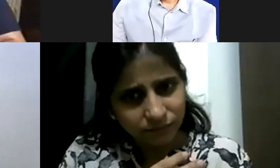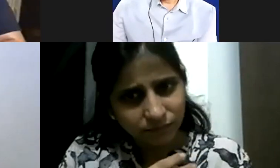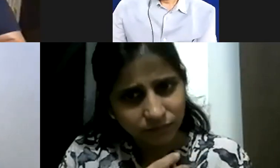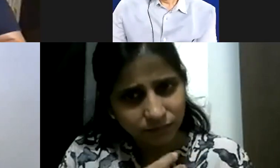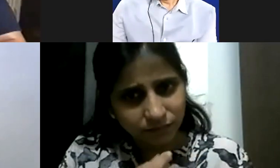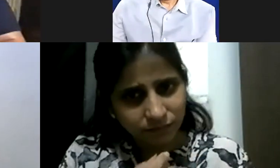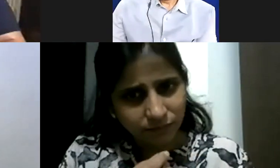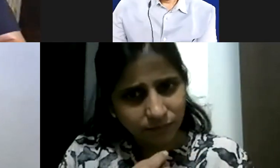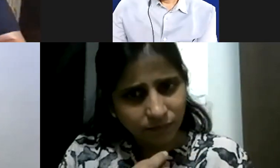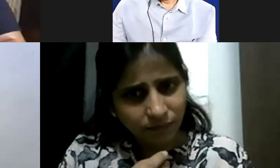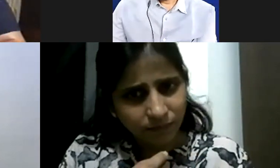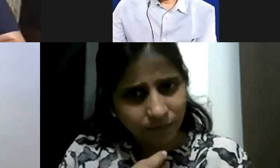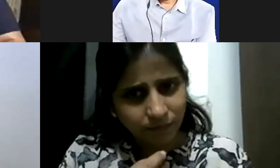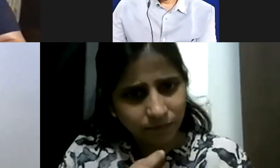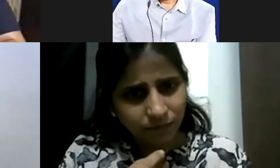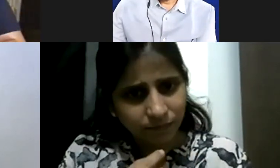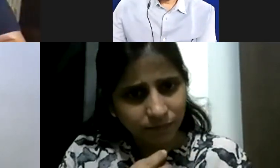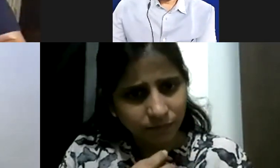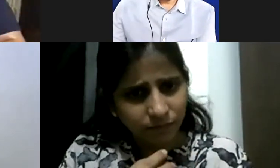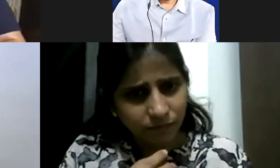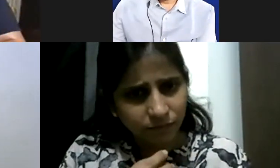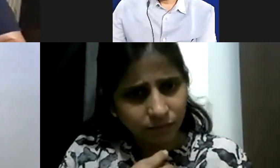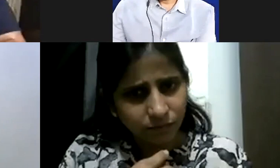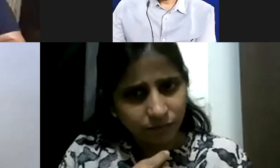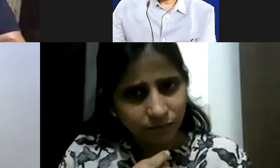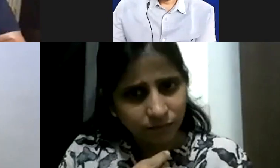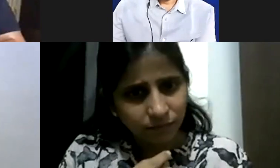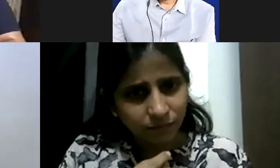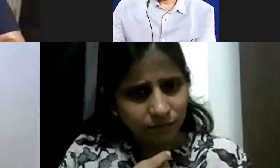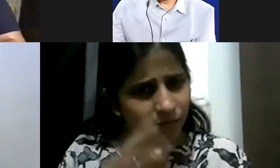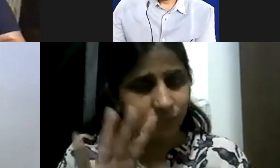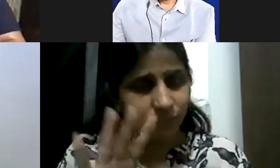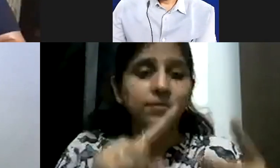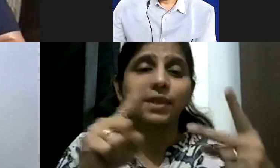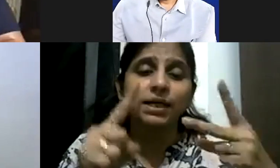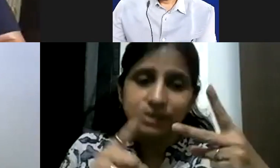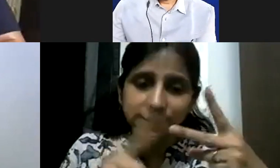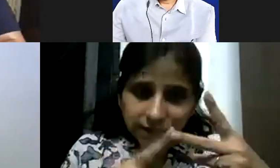earlier for that? Any blood test, No, or I can? no.